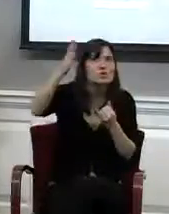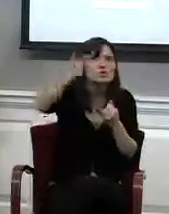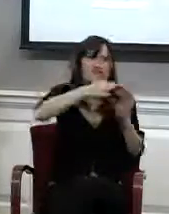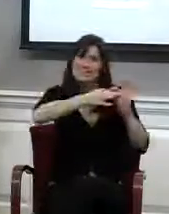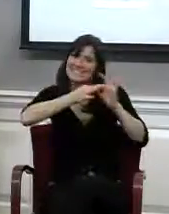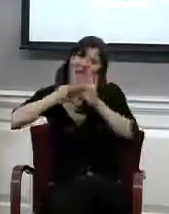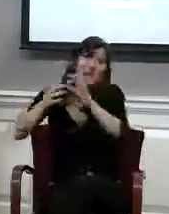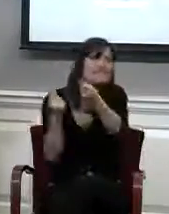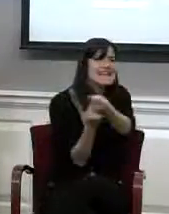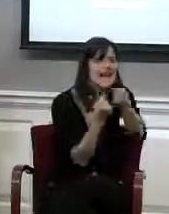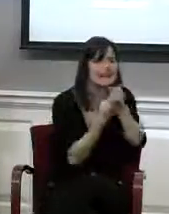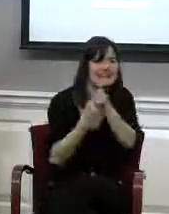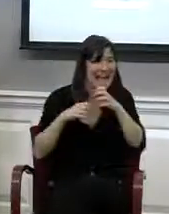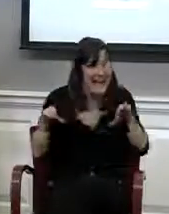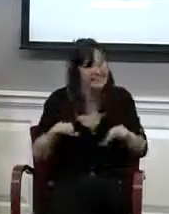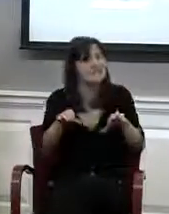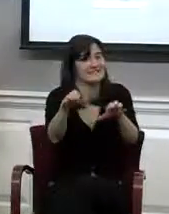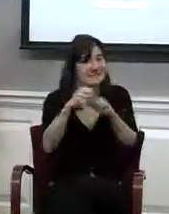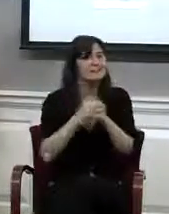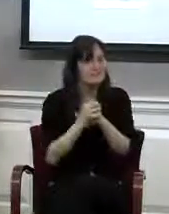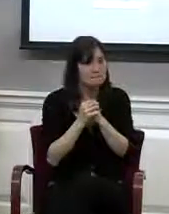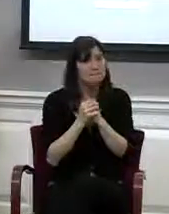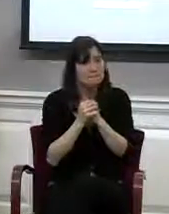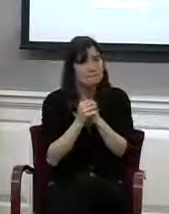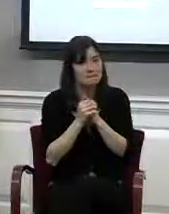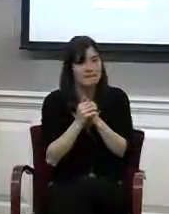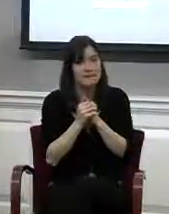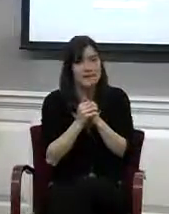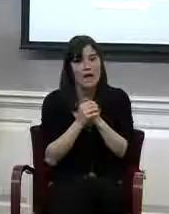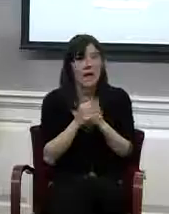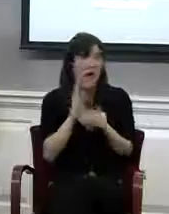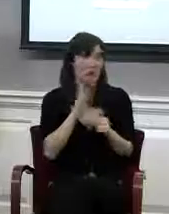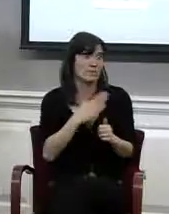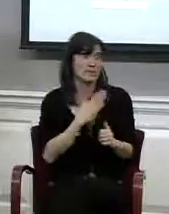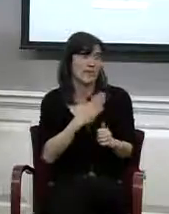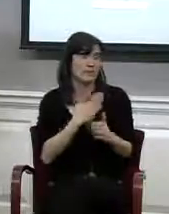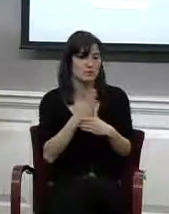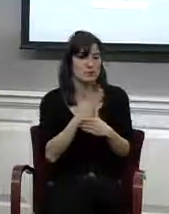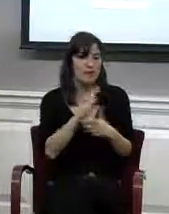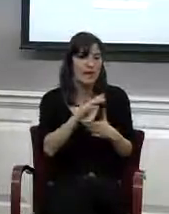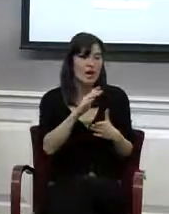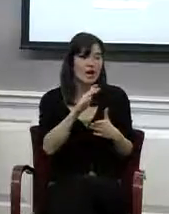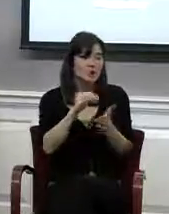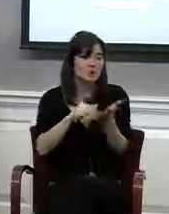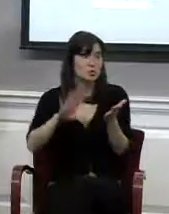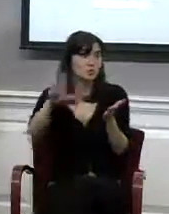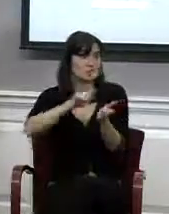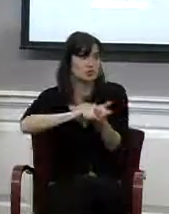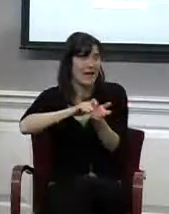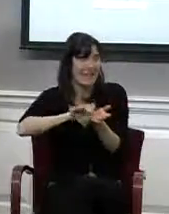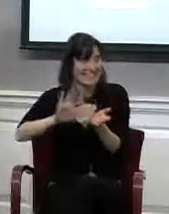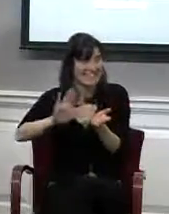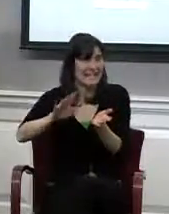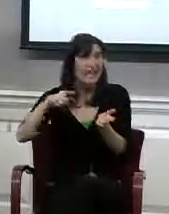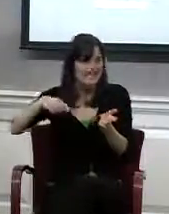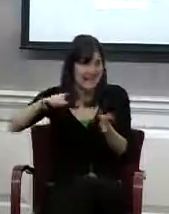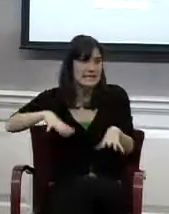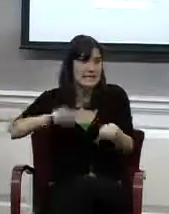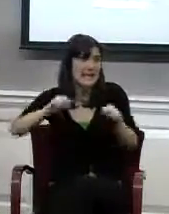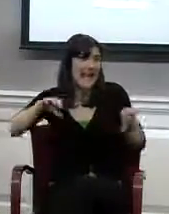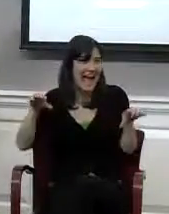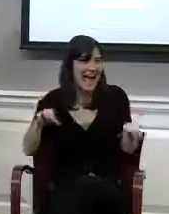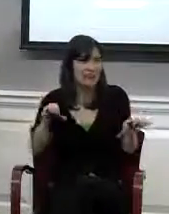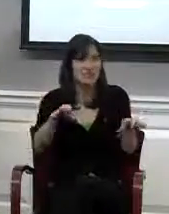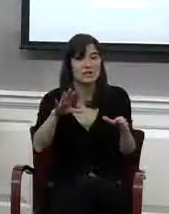a lot of stories, happy to share other pieces of writing with you where students were indeed taking action. A group of students stopped a